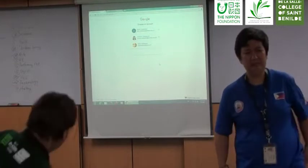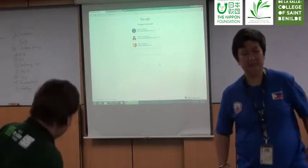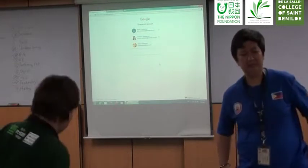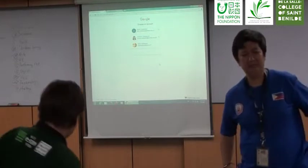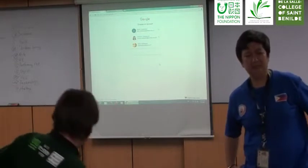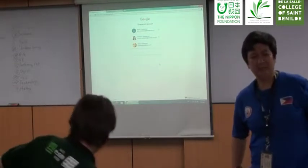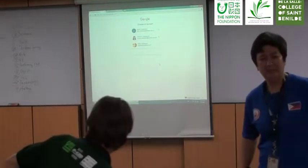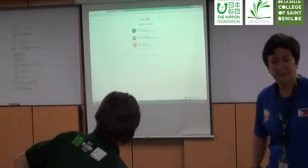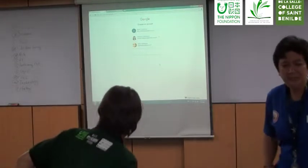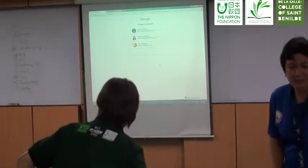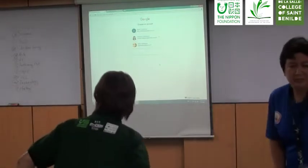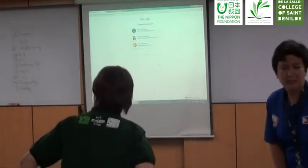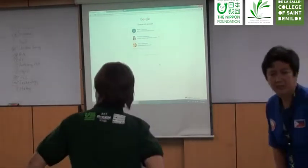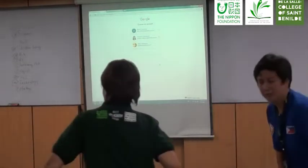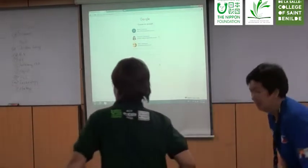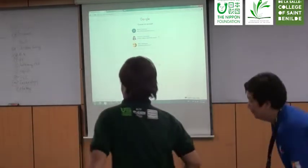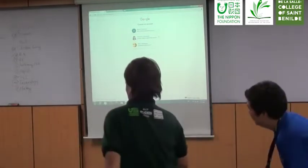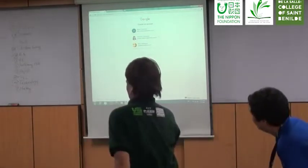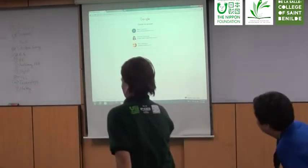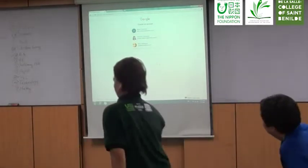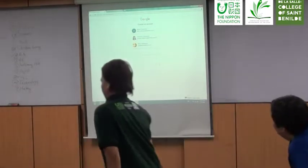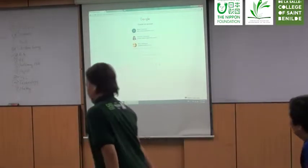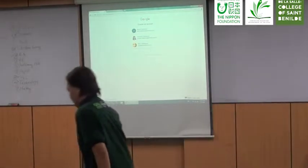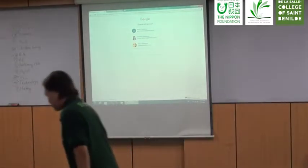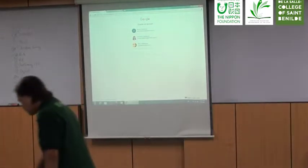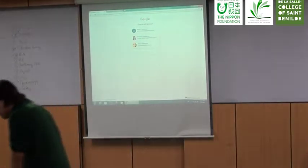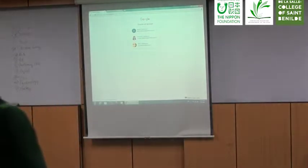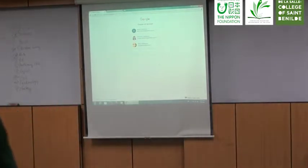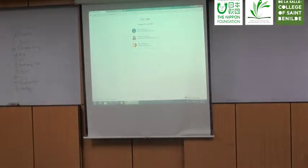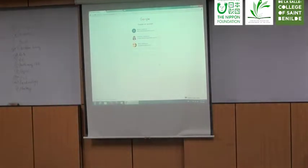Kasi sa going to, kasi wala niya